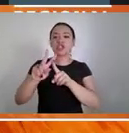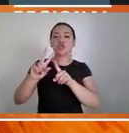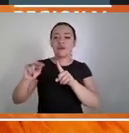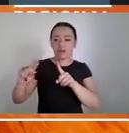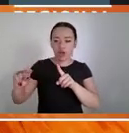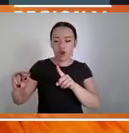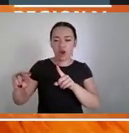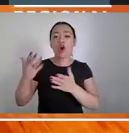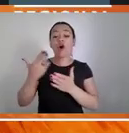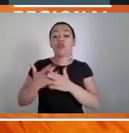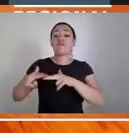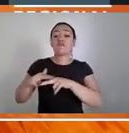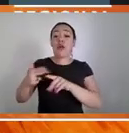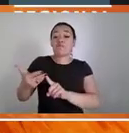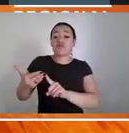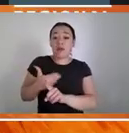deadline.